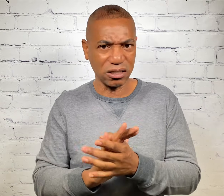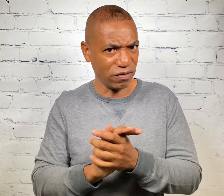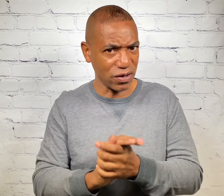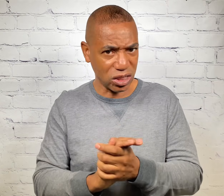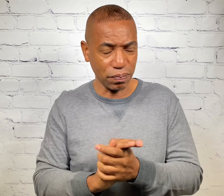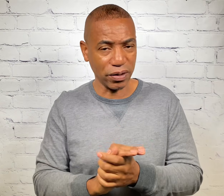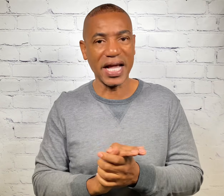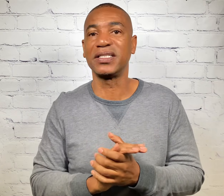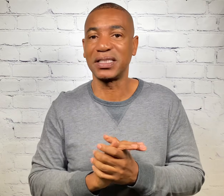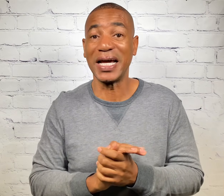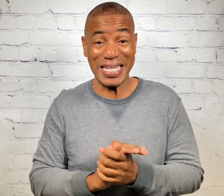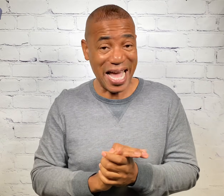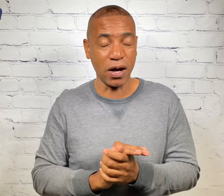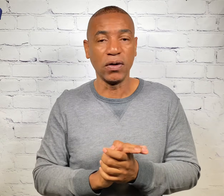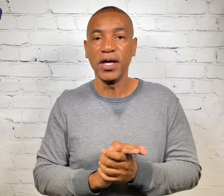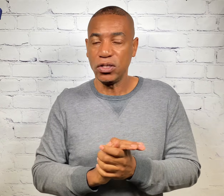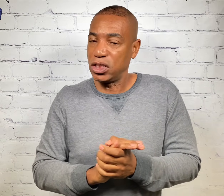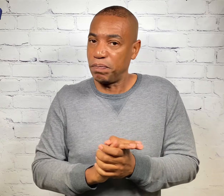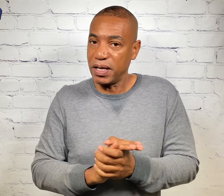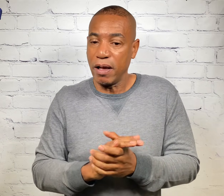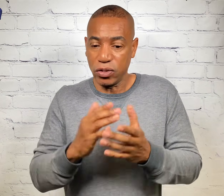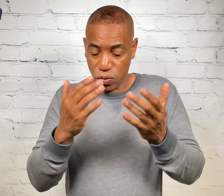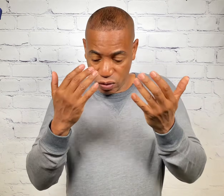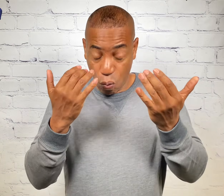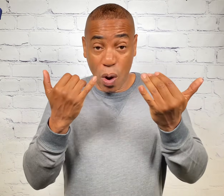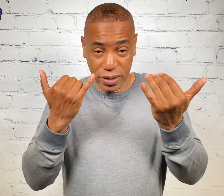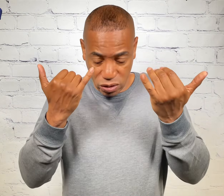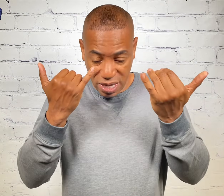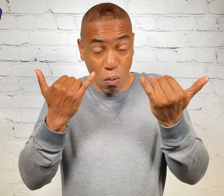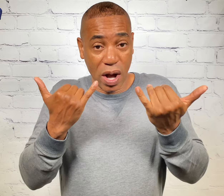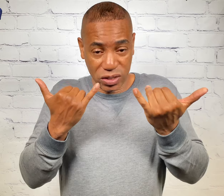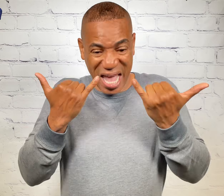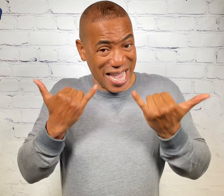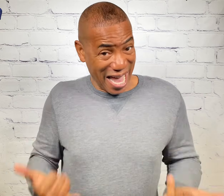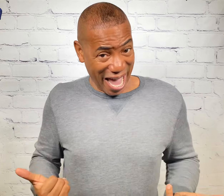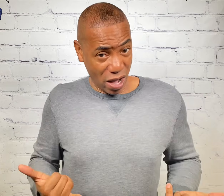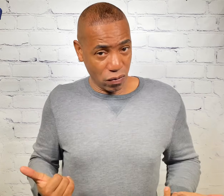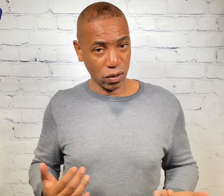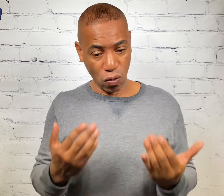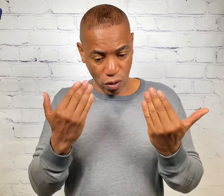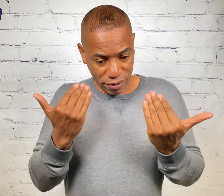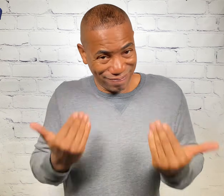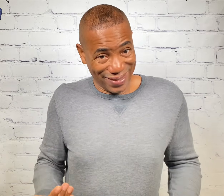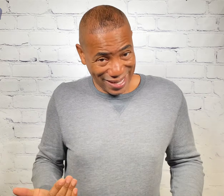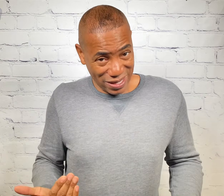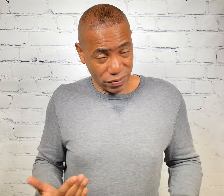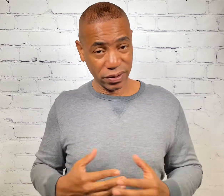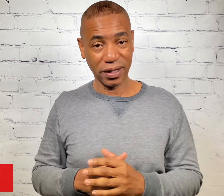very simpler, and that's the sign now. You simply do it once, go down once. Or.